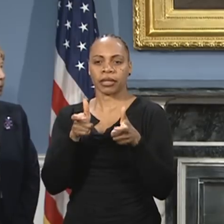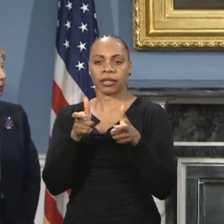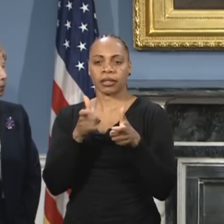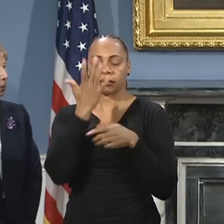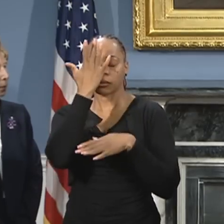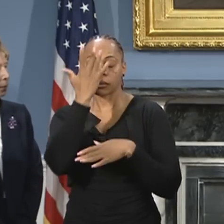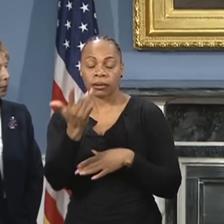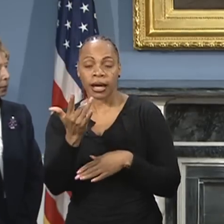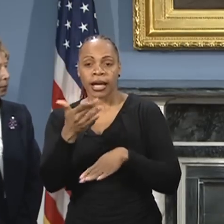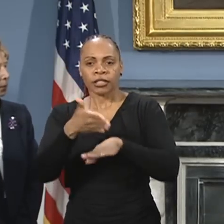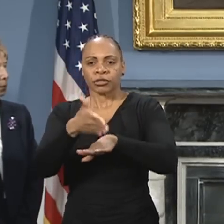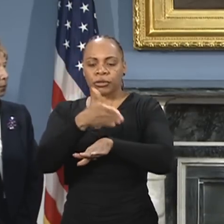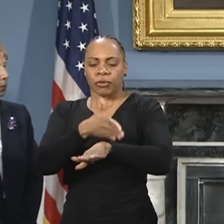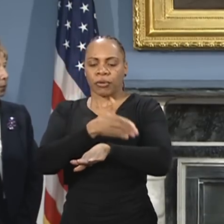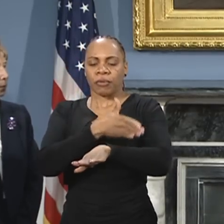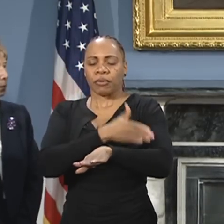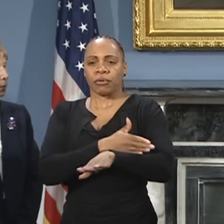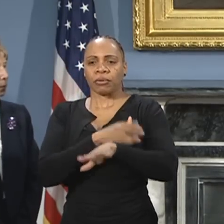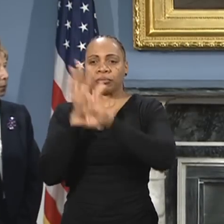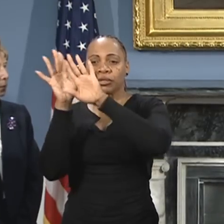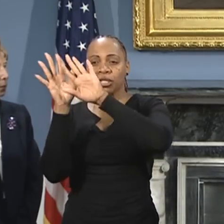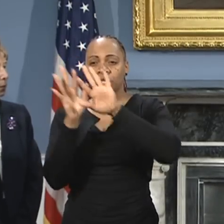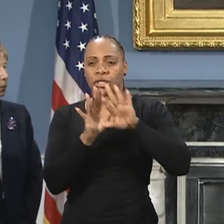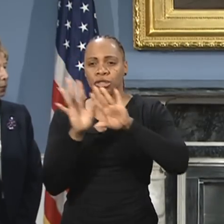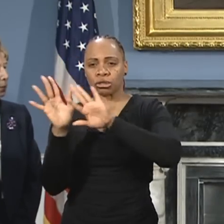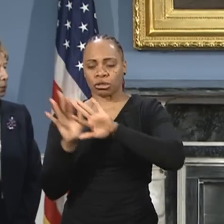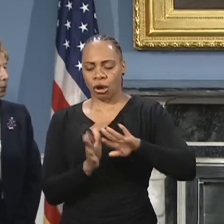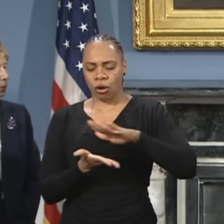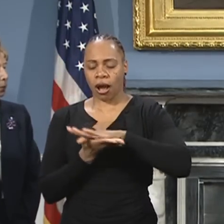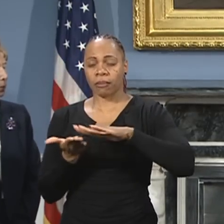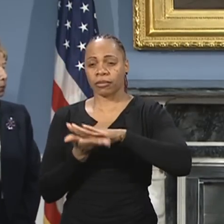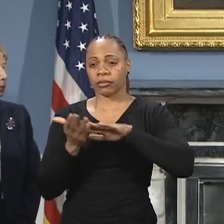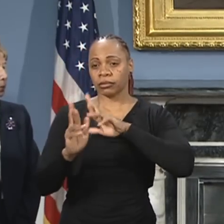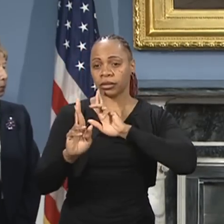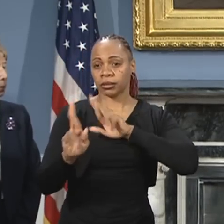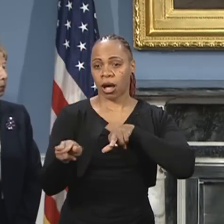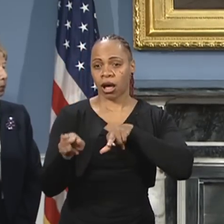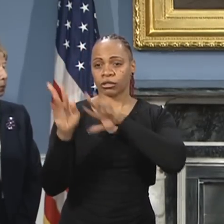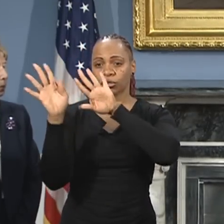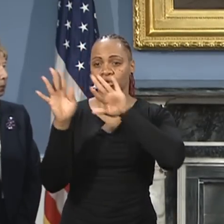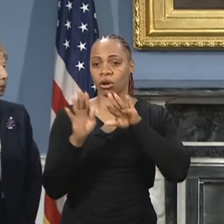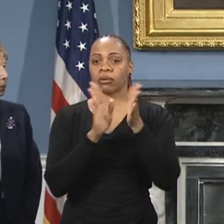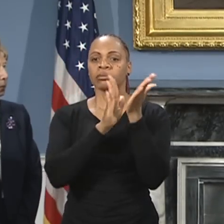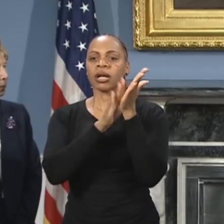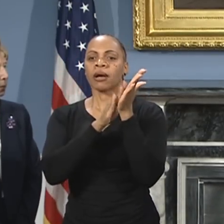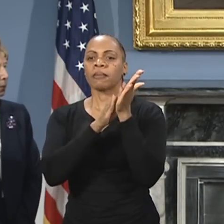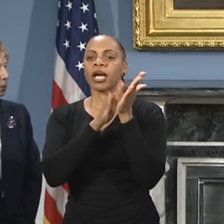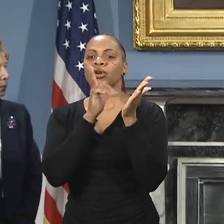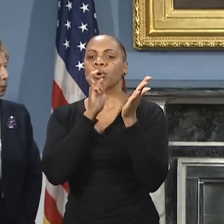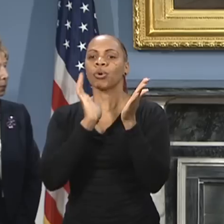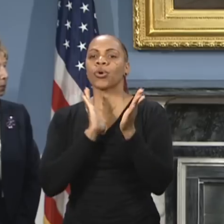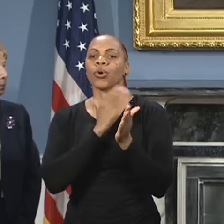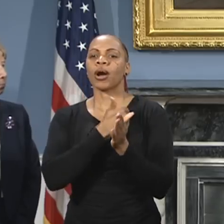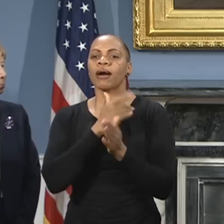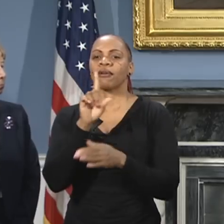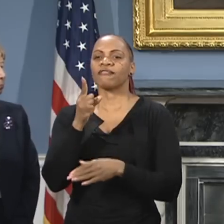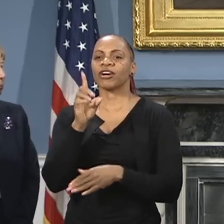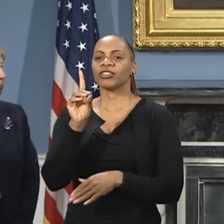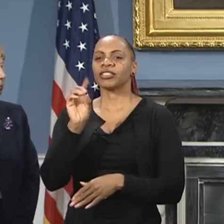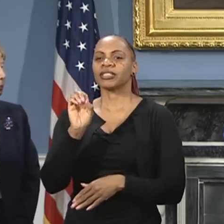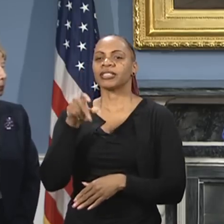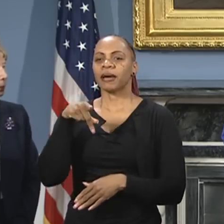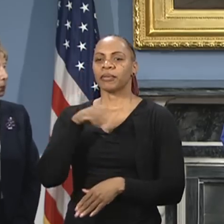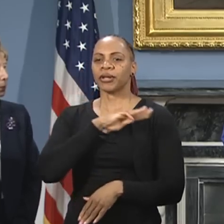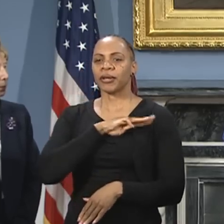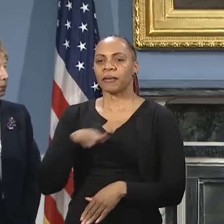improve the snow clearing operations and the response to the storm this time. I want to commend our first Deputy Mayor, Tony Shorris, our Director